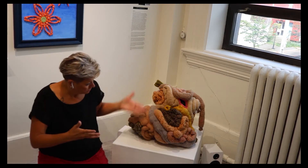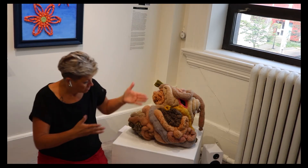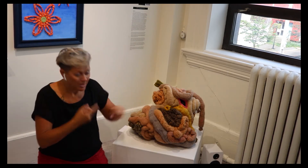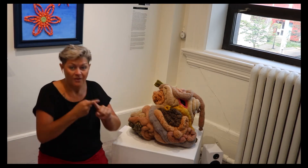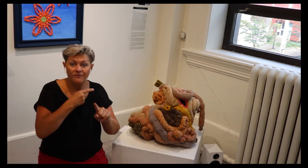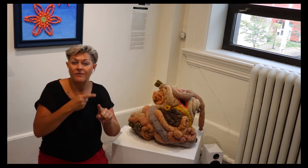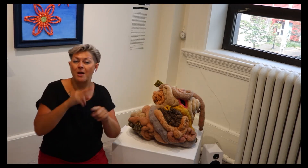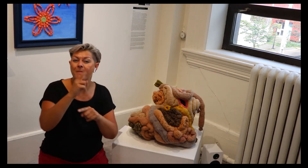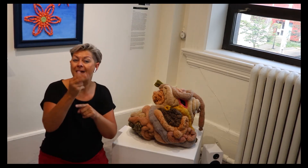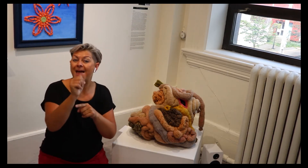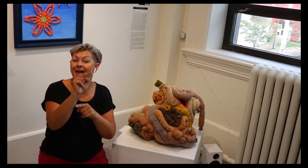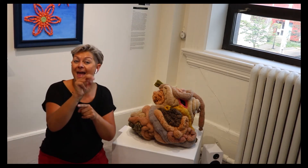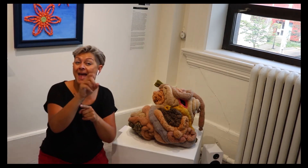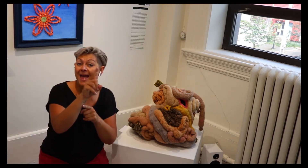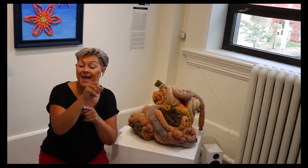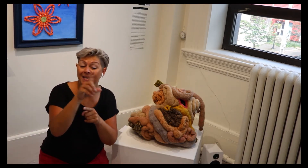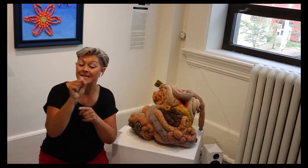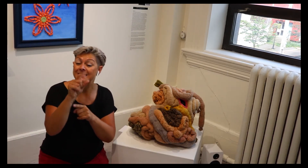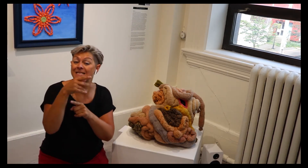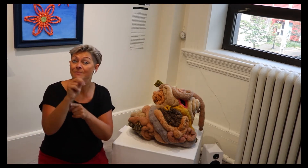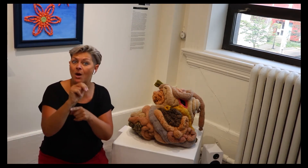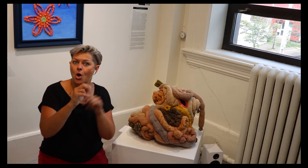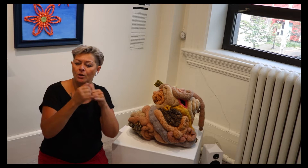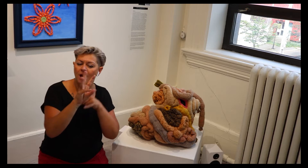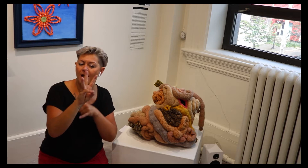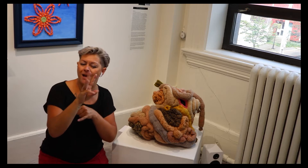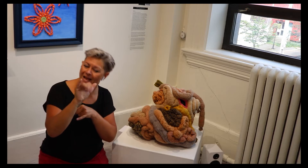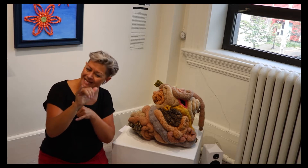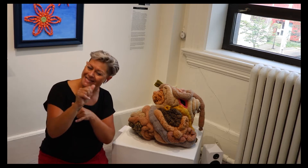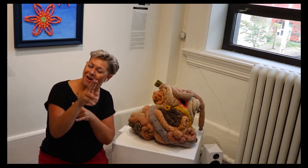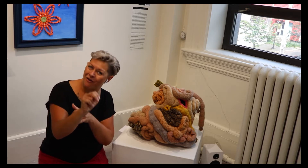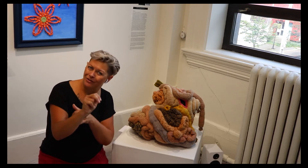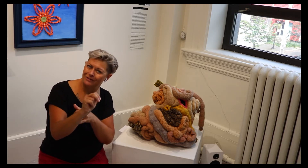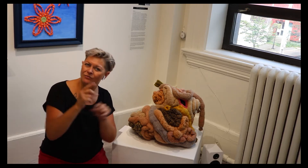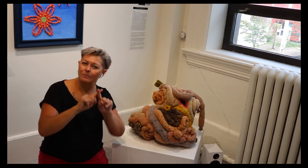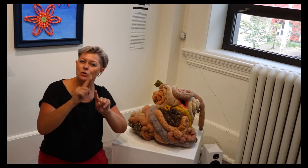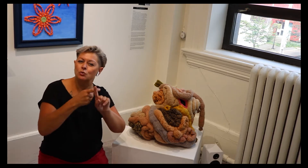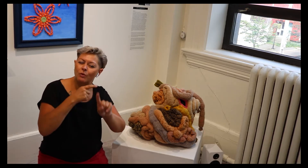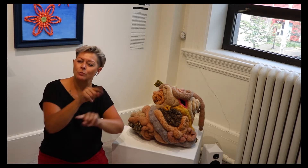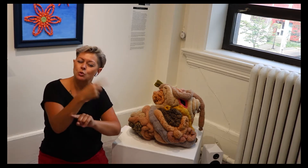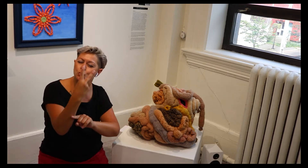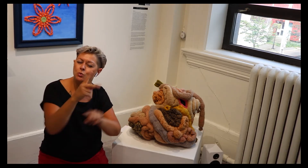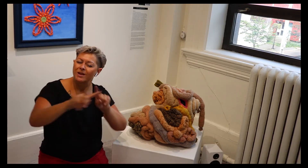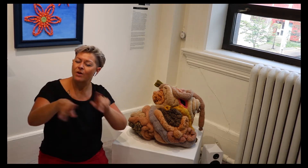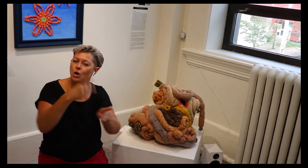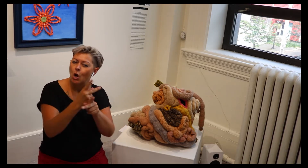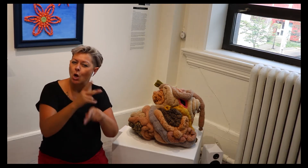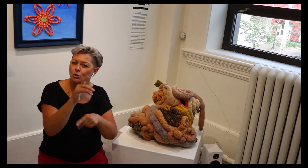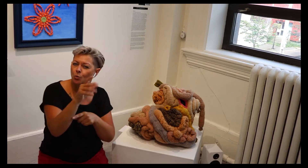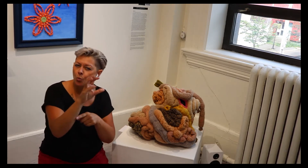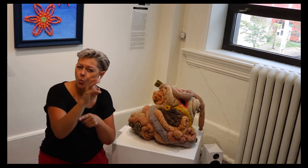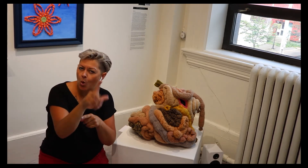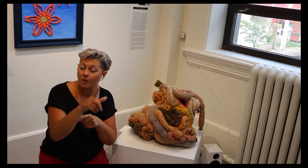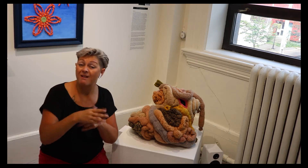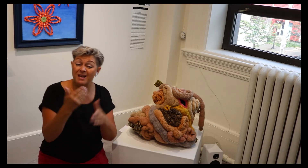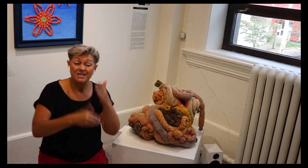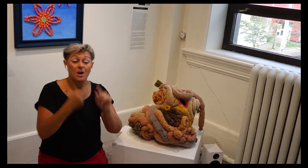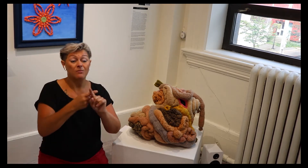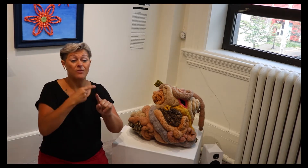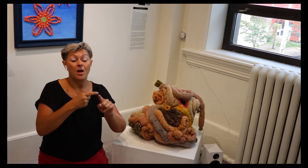and two-ply yarn spun from different sources of wool. Some of it was spun on a spinning wheel, and some of it was spun on a